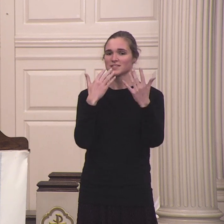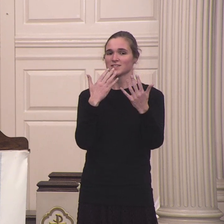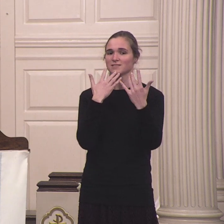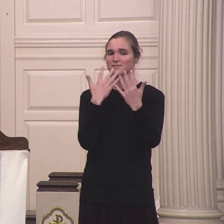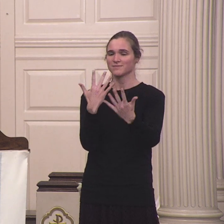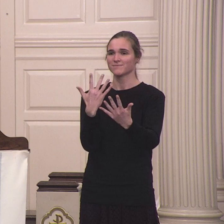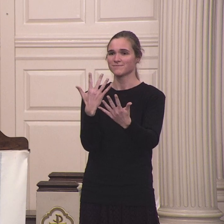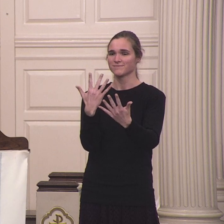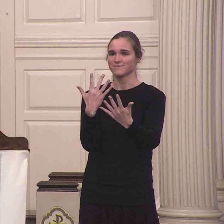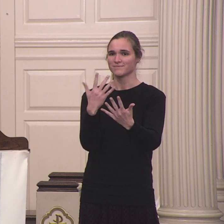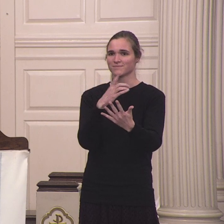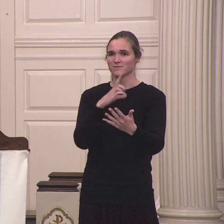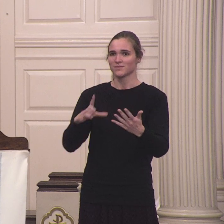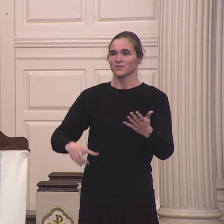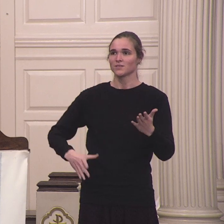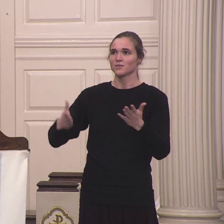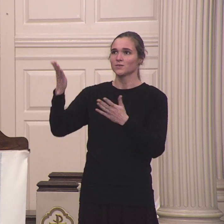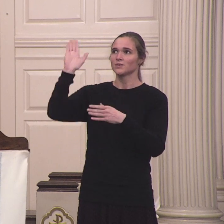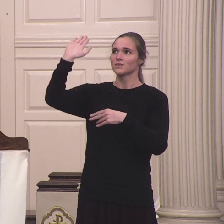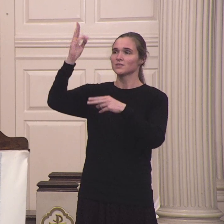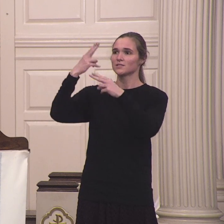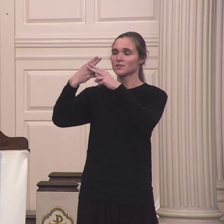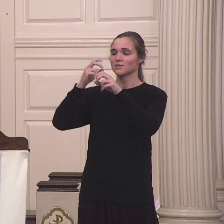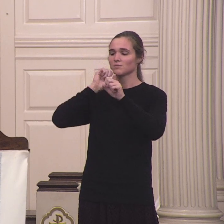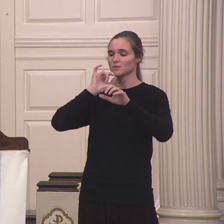Sing to the Lord, bless his name.